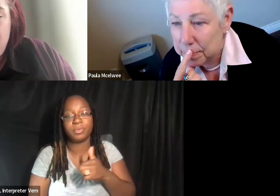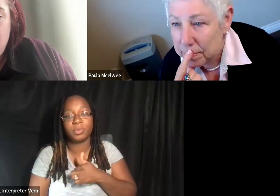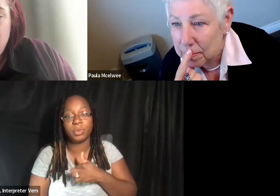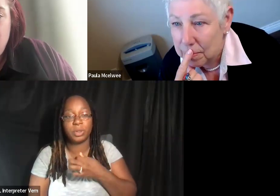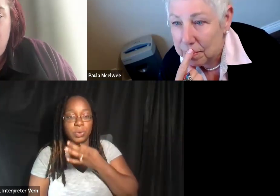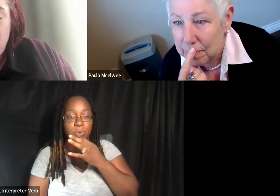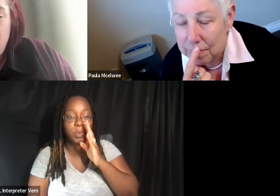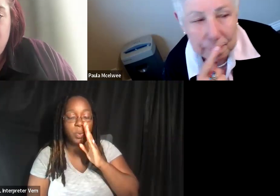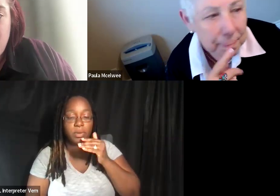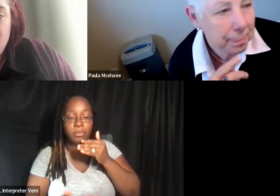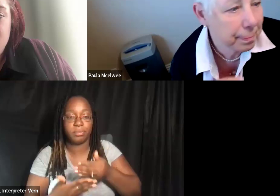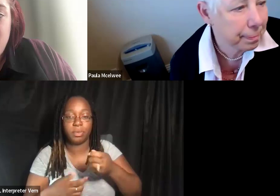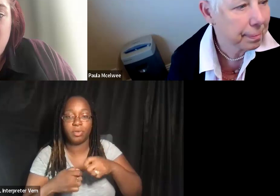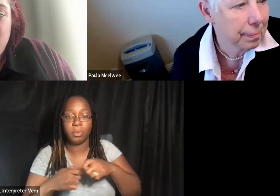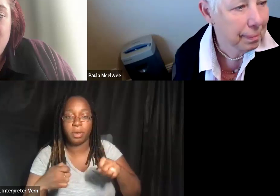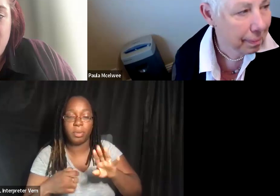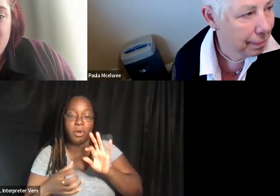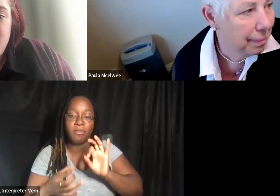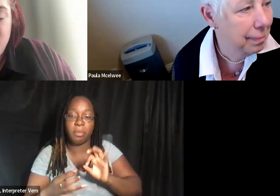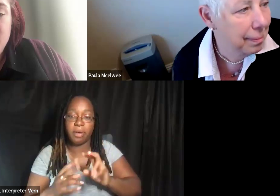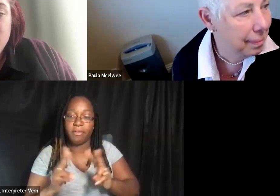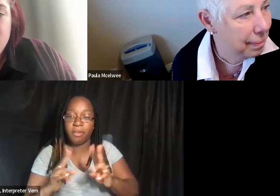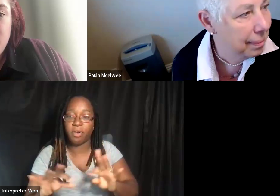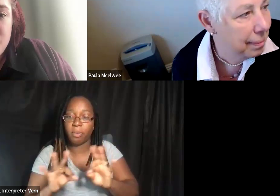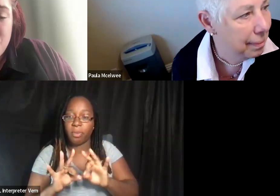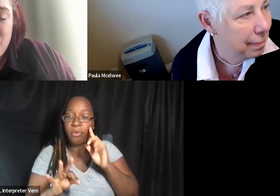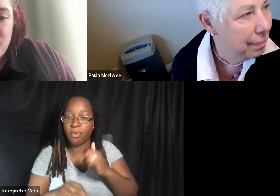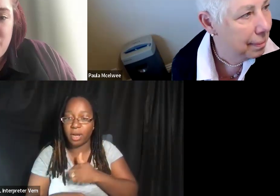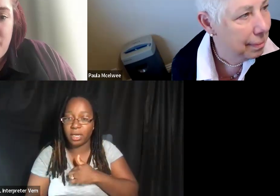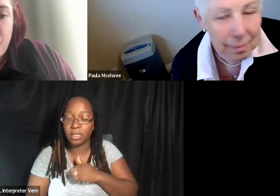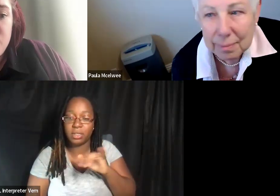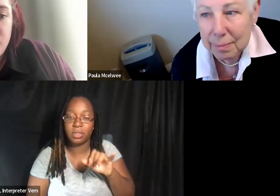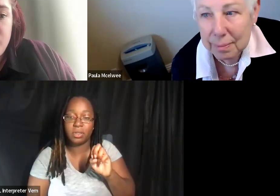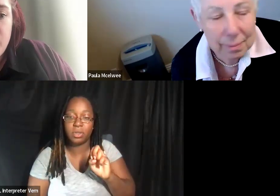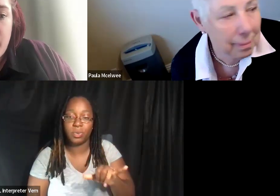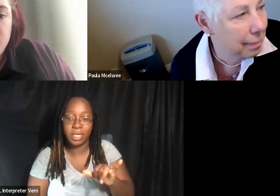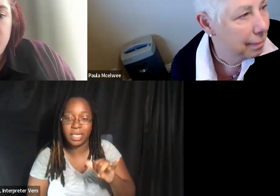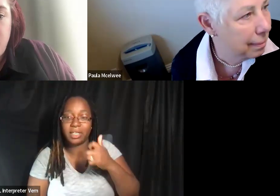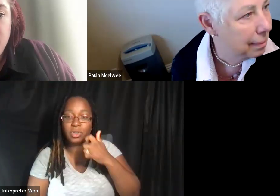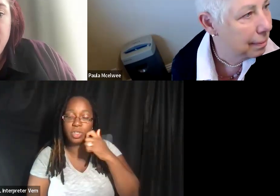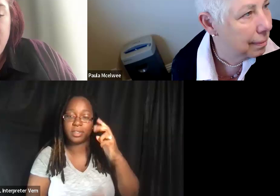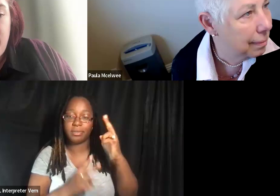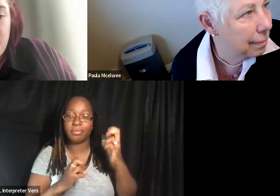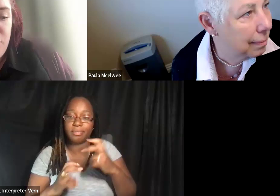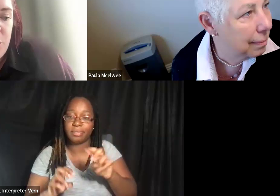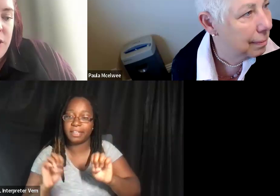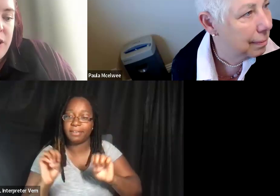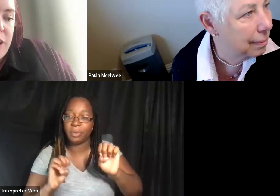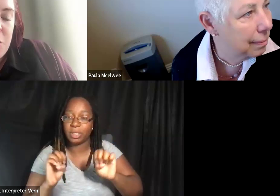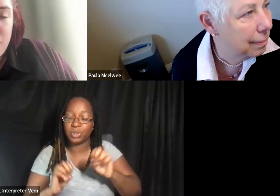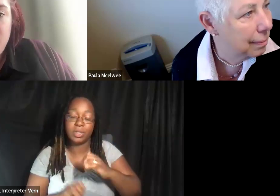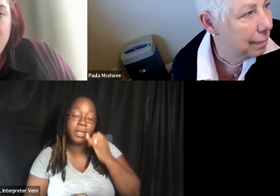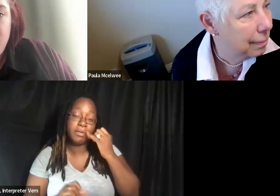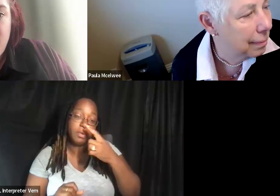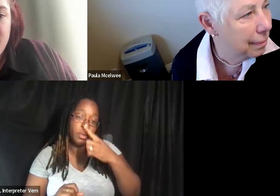out, your feedback is very important to us. So Joey's put the evaluation in the chat. So if you can